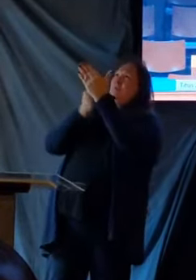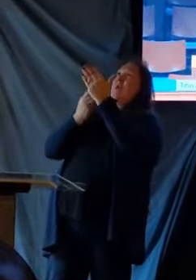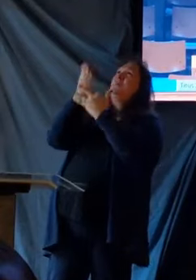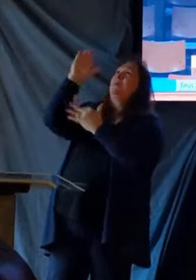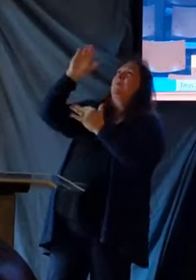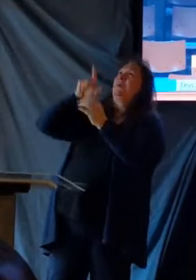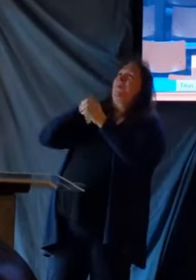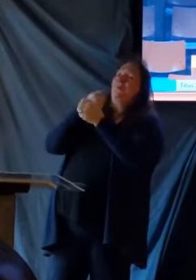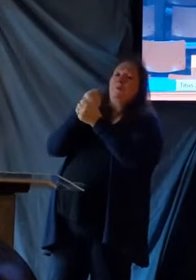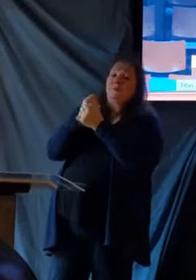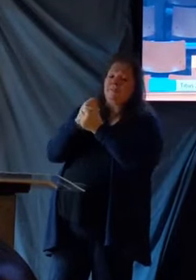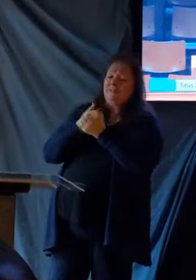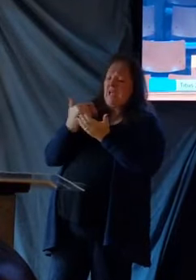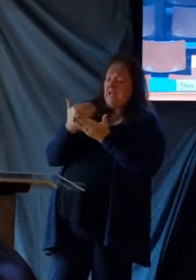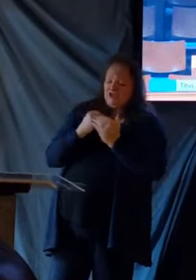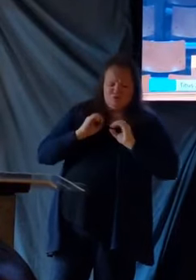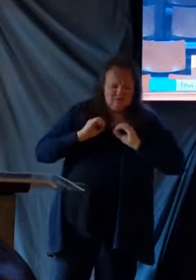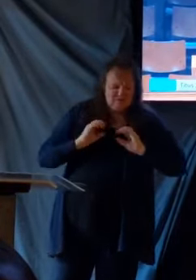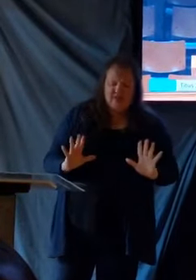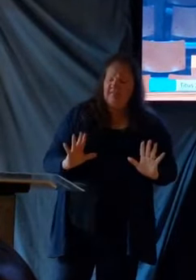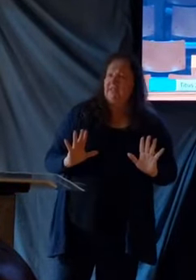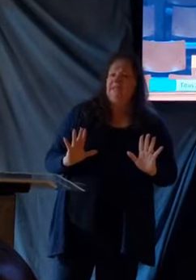your grace. I deserve nothing.